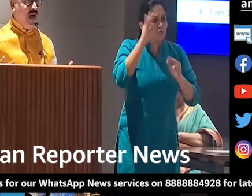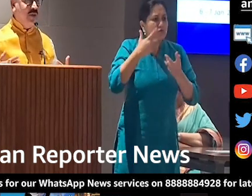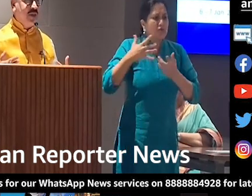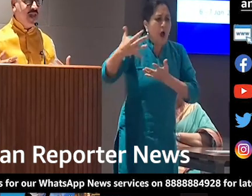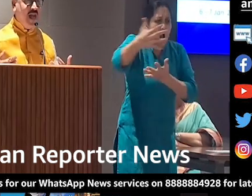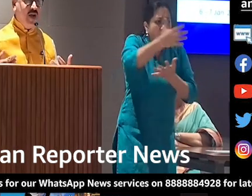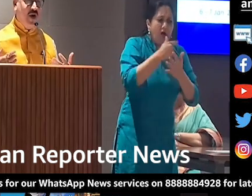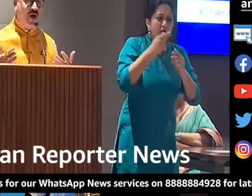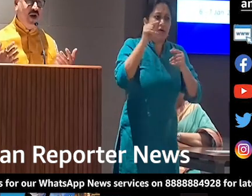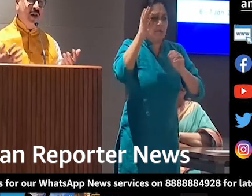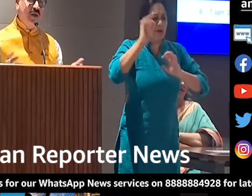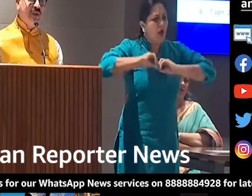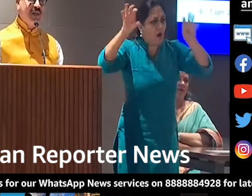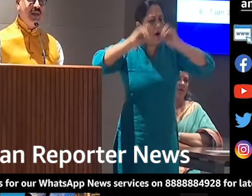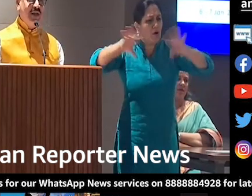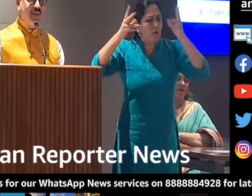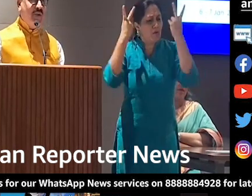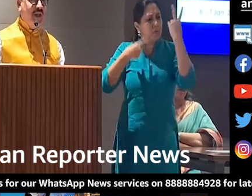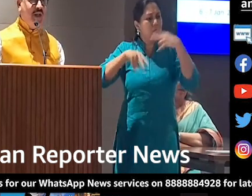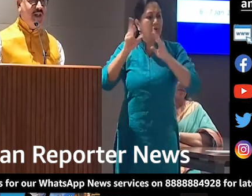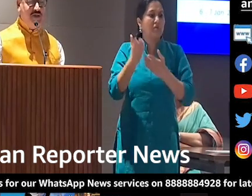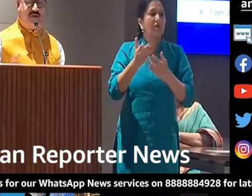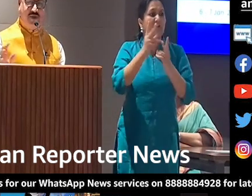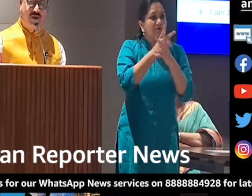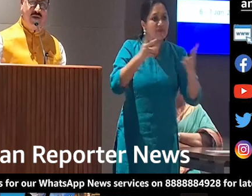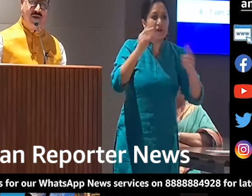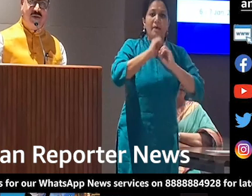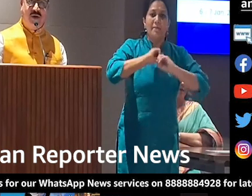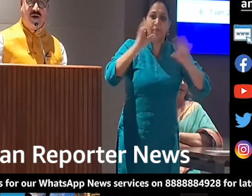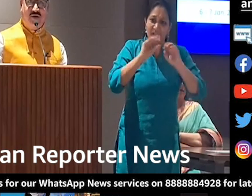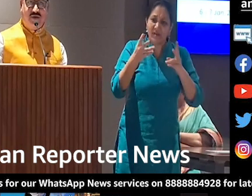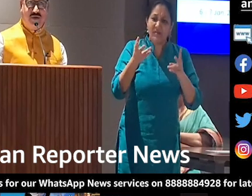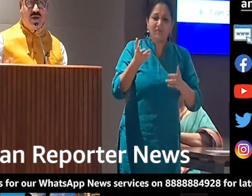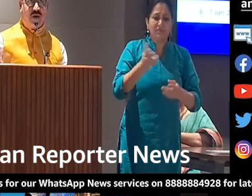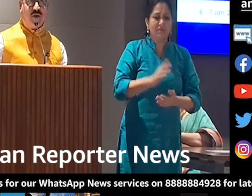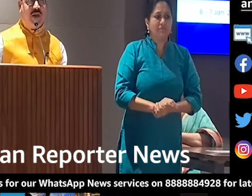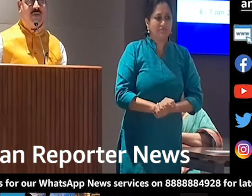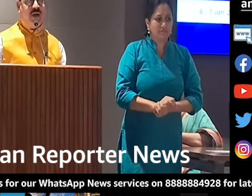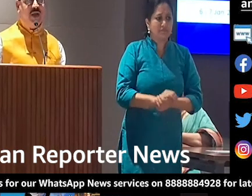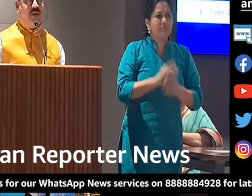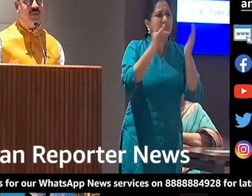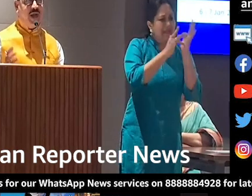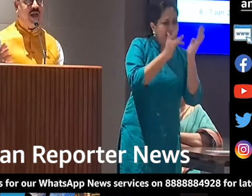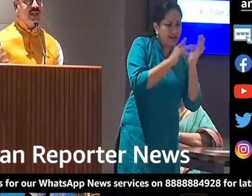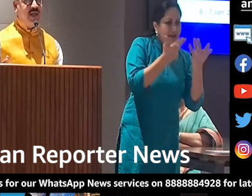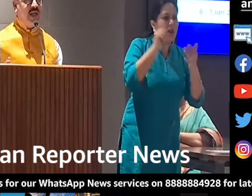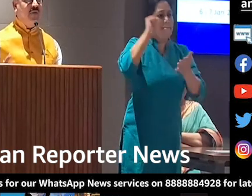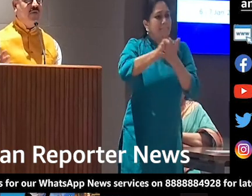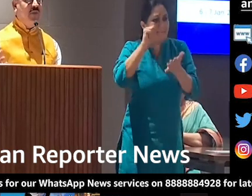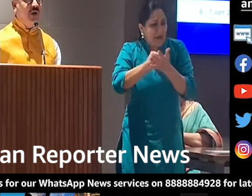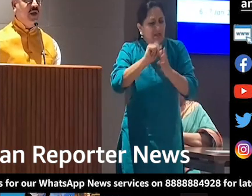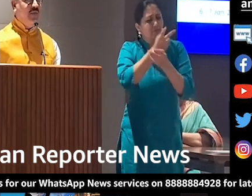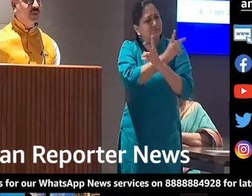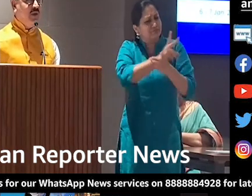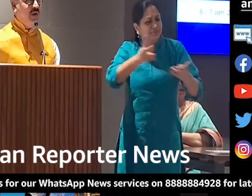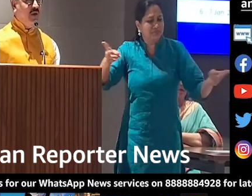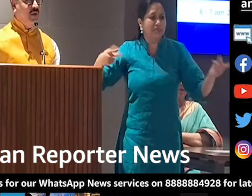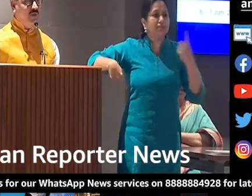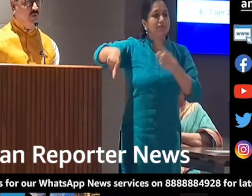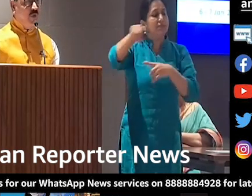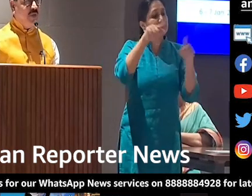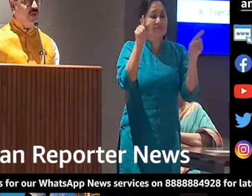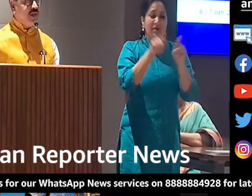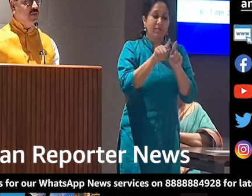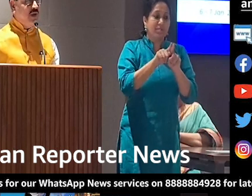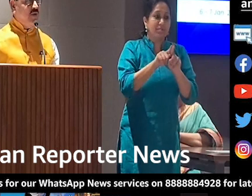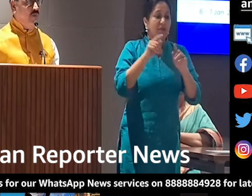events. I must thank all those media, the electronic media, press, and everybody.